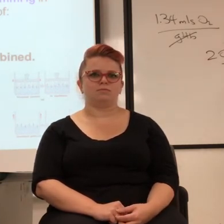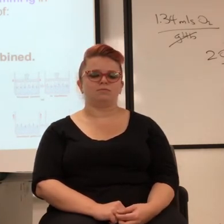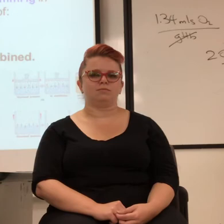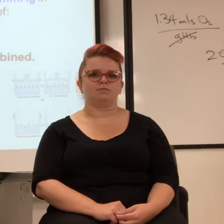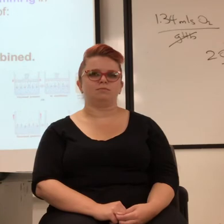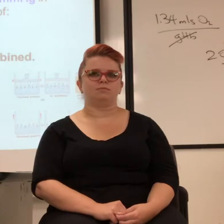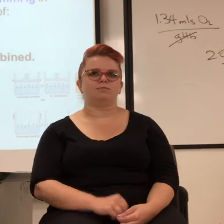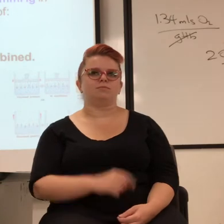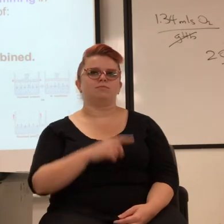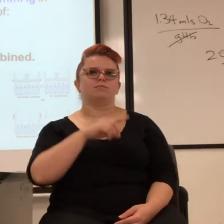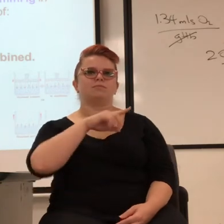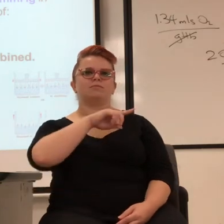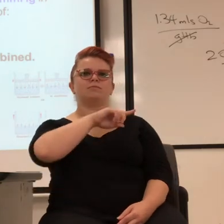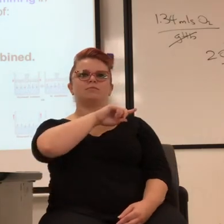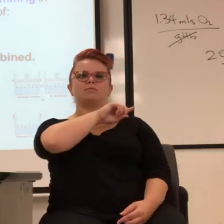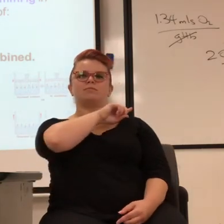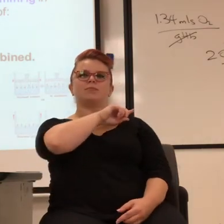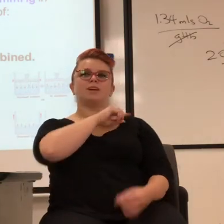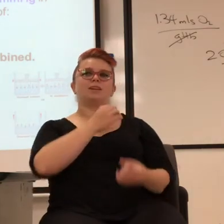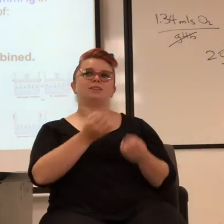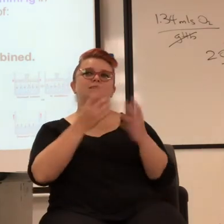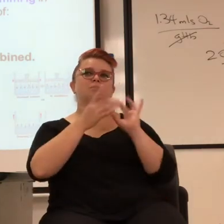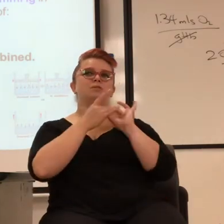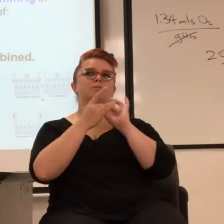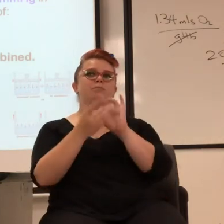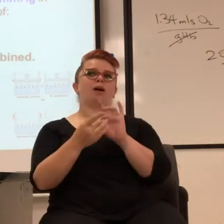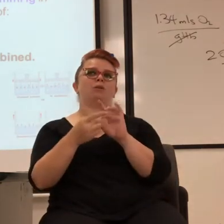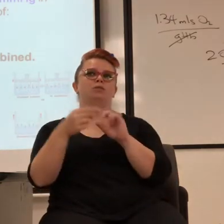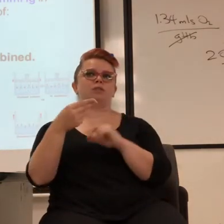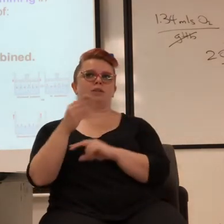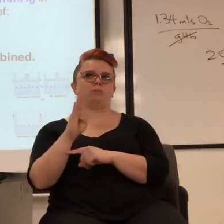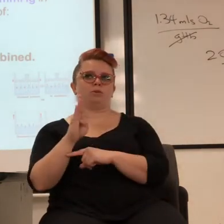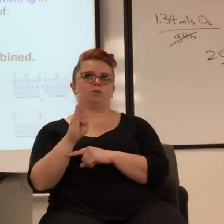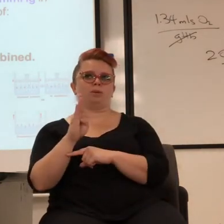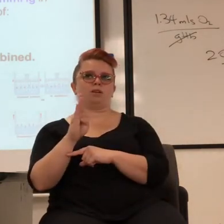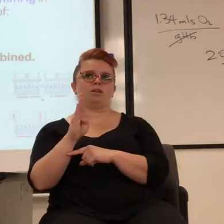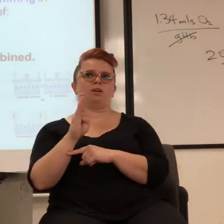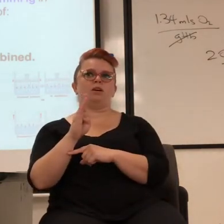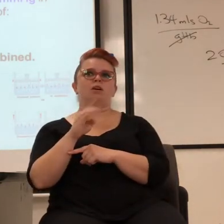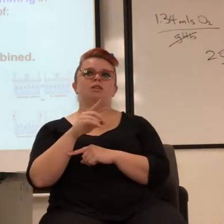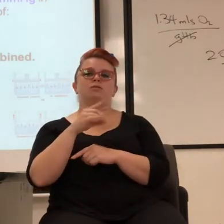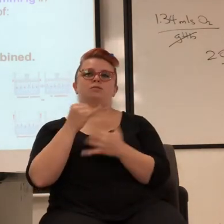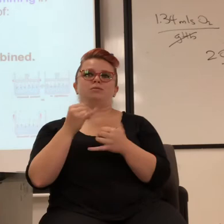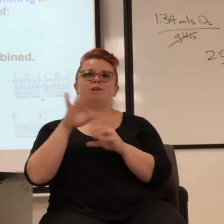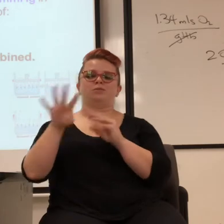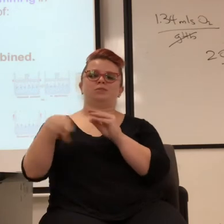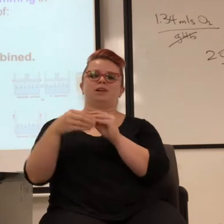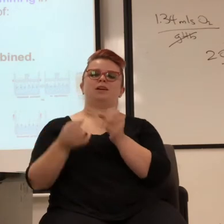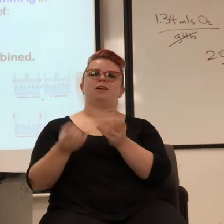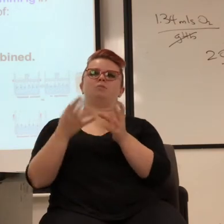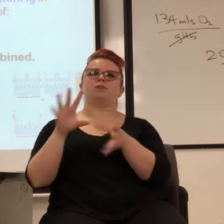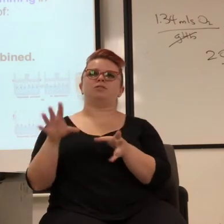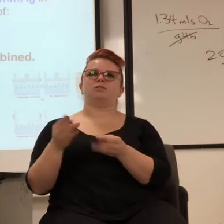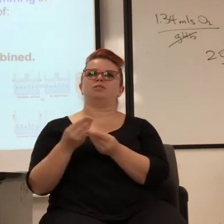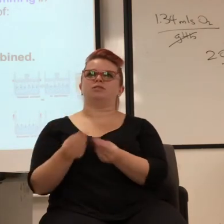Okay, so that is how much is bound to the hemoglobin. You simply add the amount dissolved.